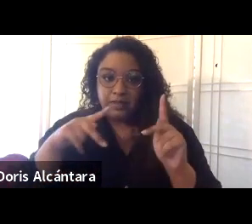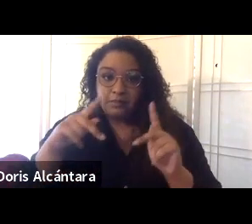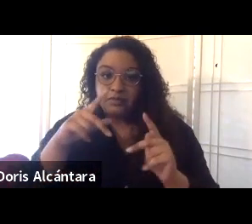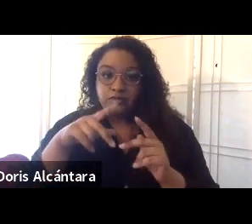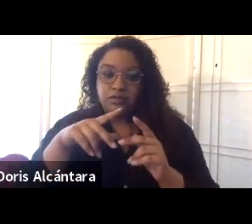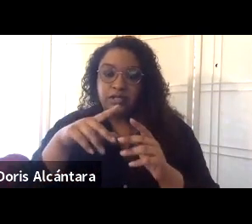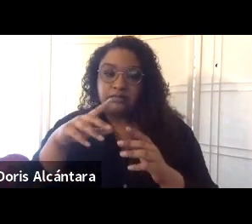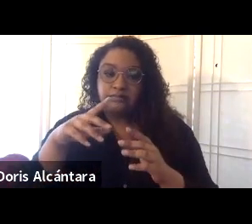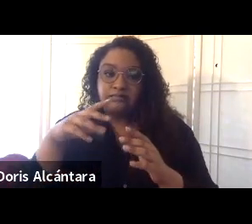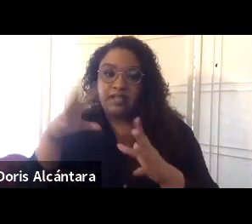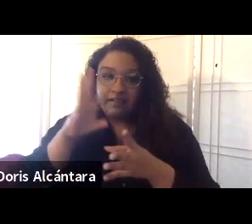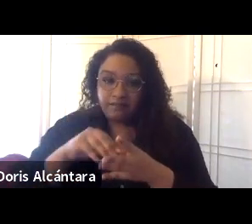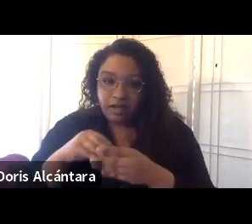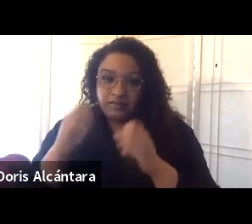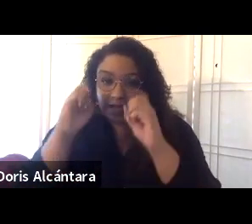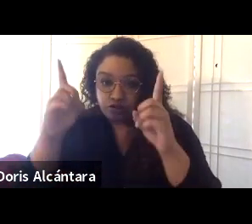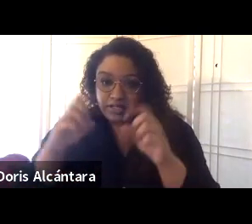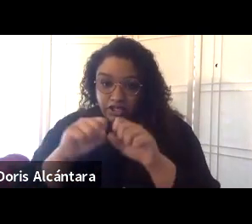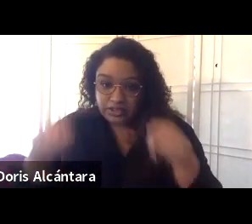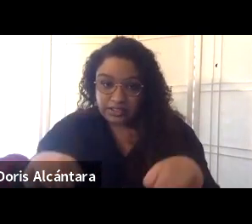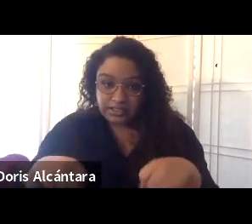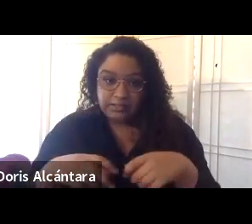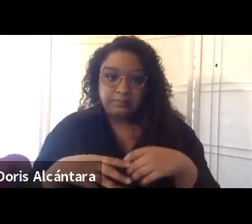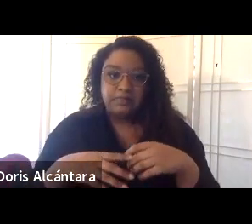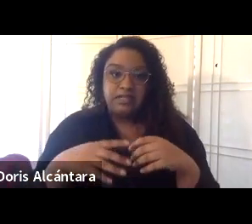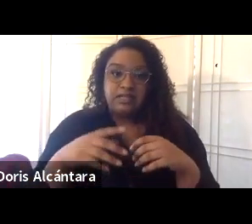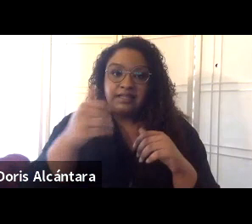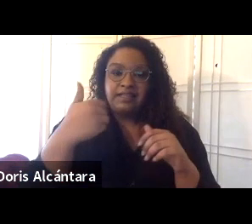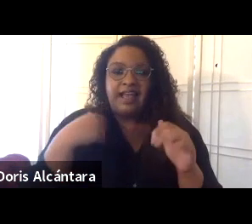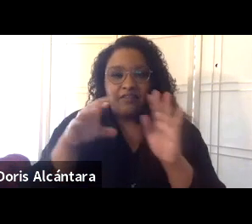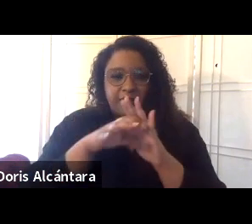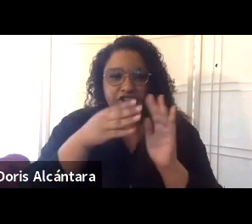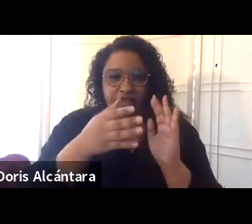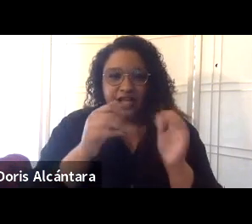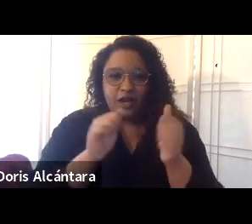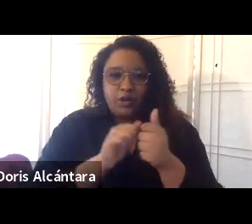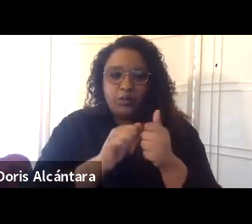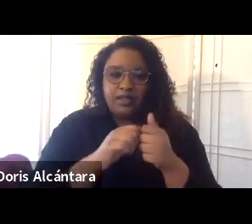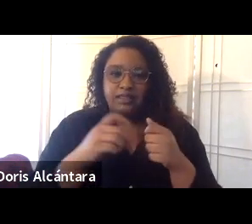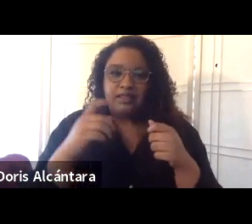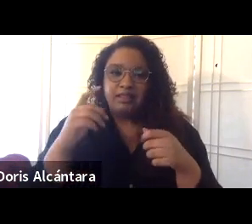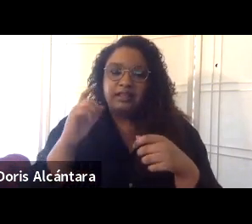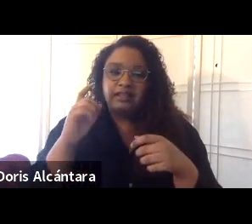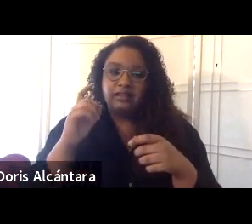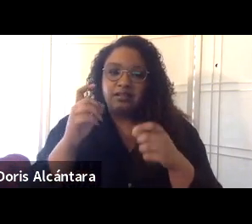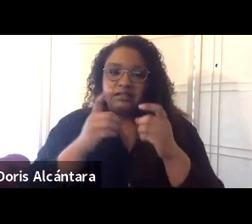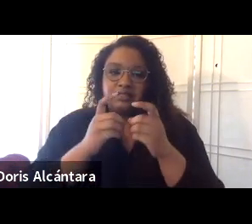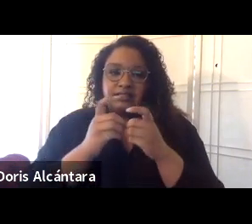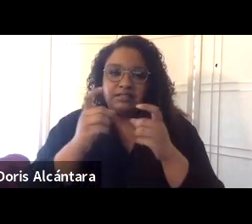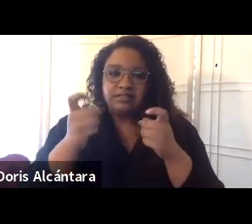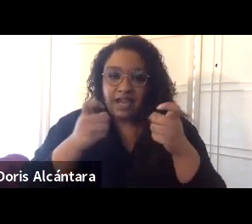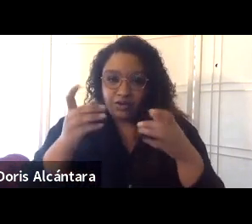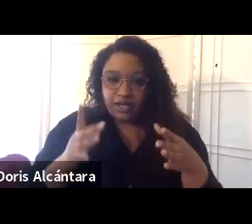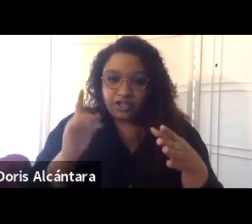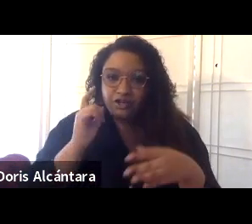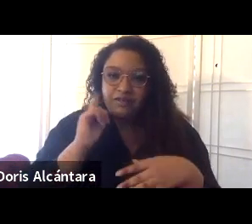met members of the deaf community and individuals who were involved in the educational system there. I have some